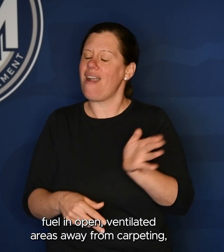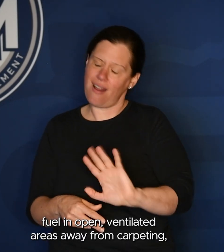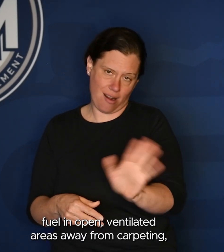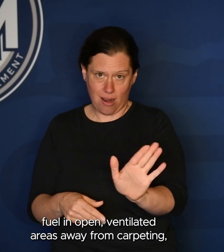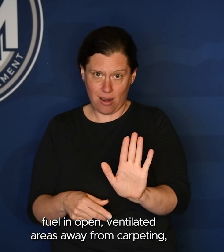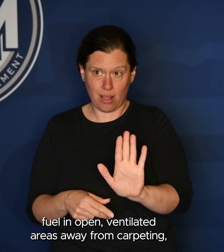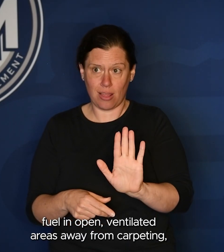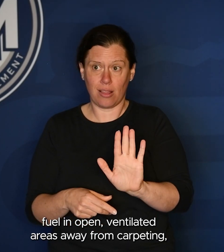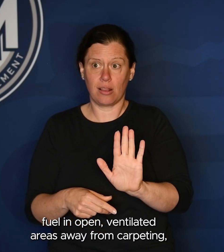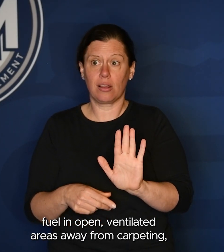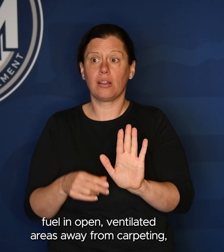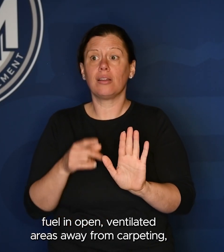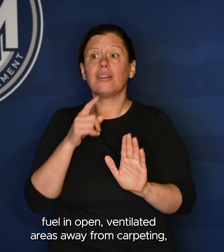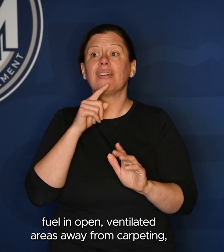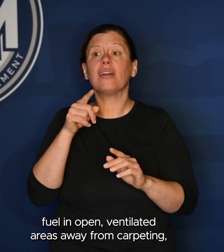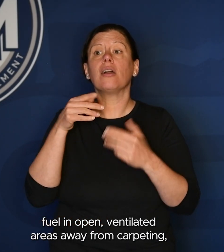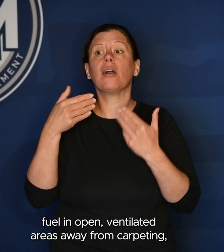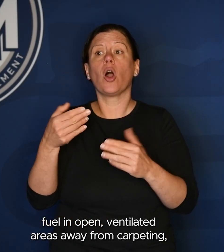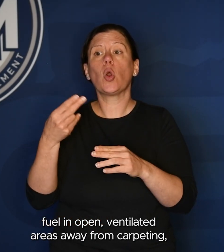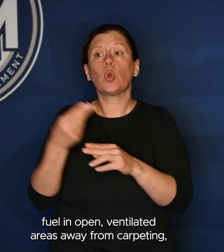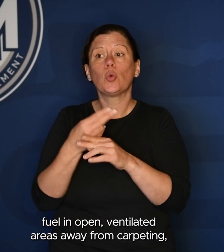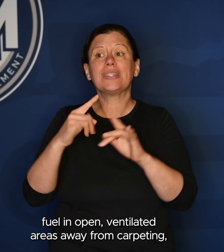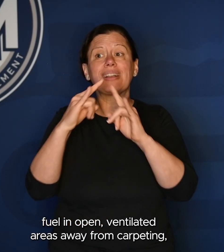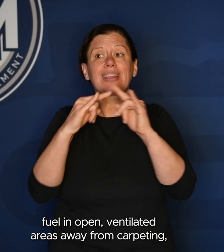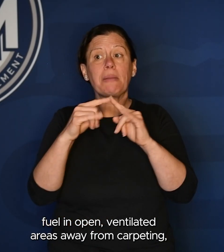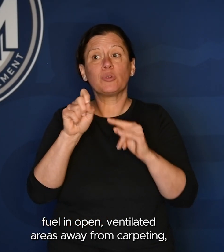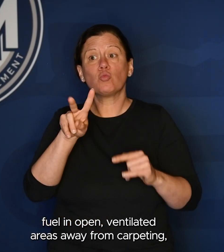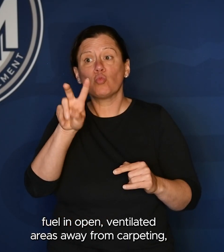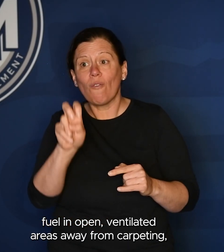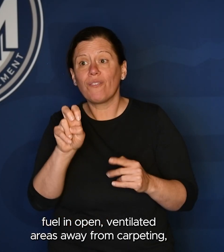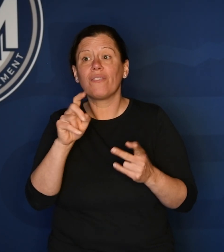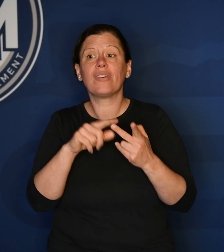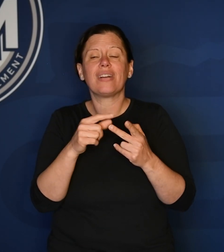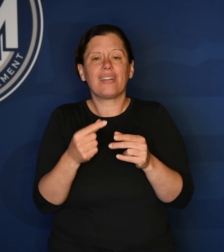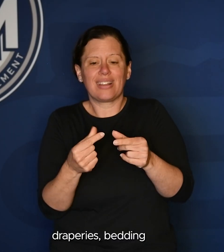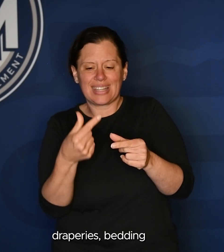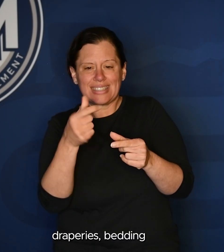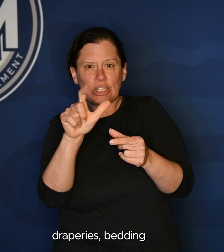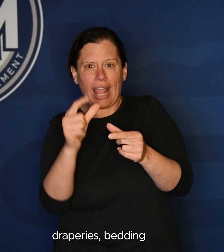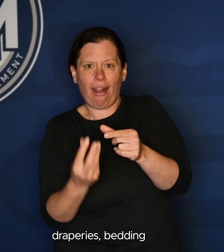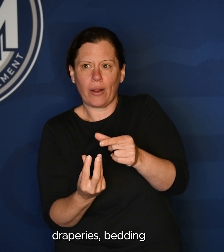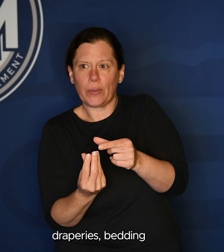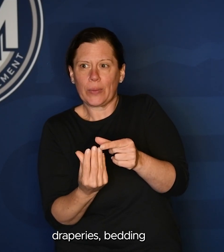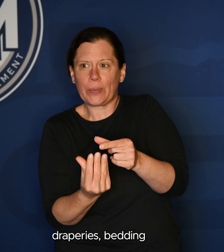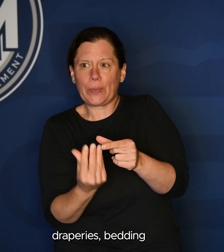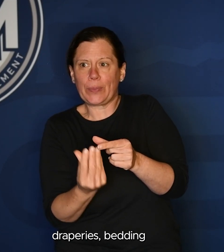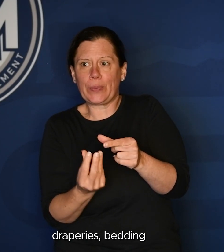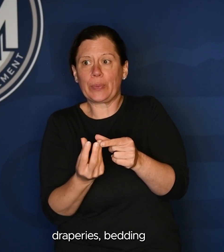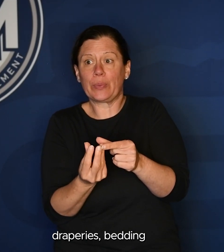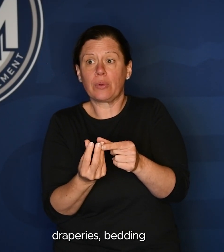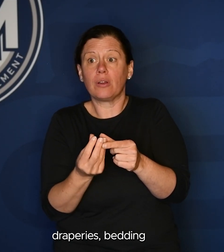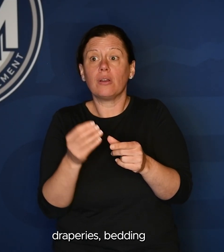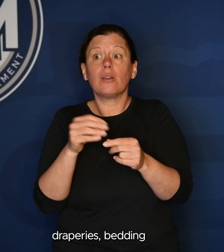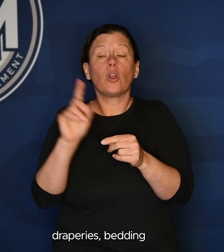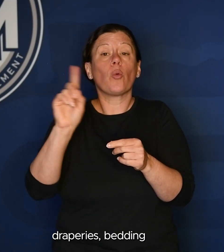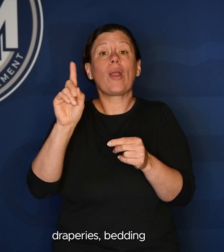in open, ventilated areas away from carpeting, draperies, bedding,